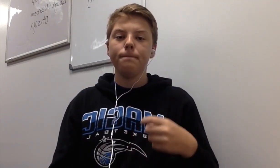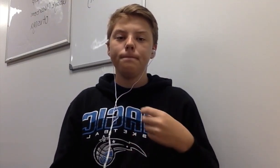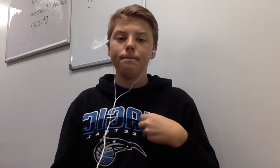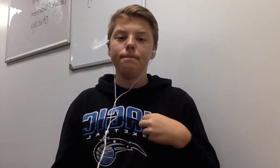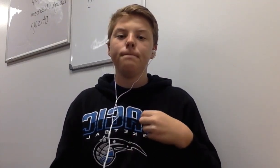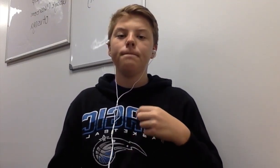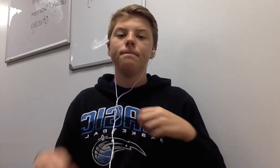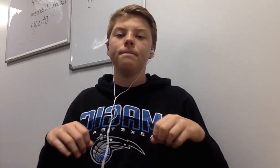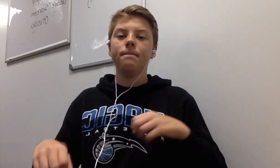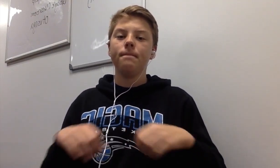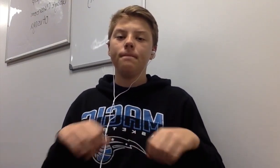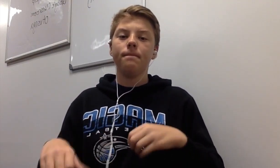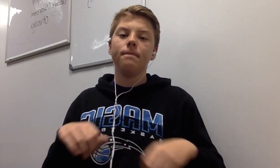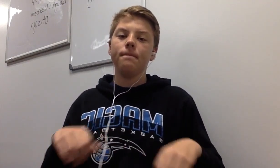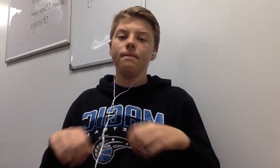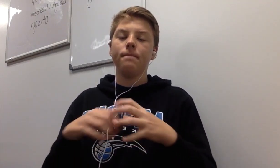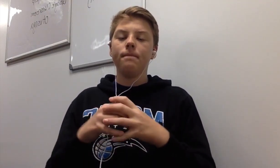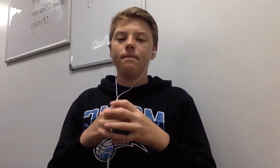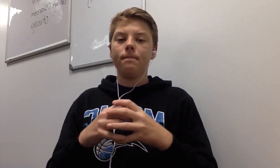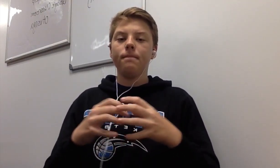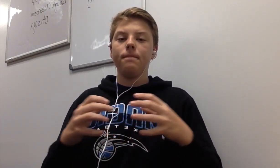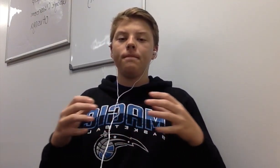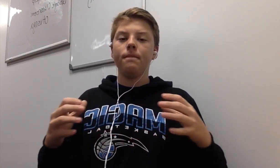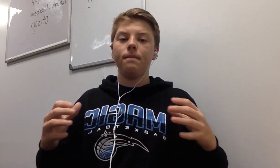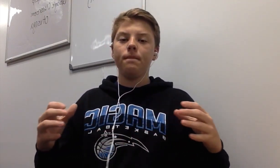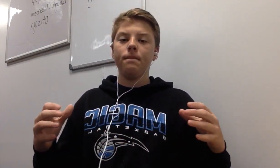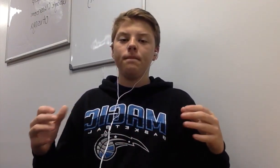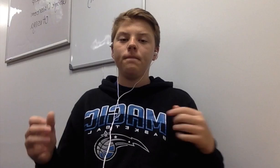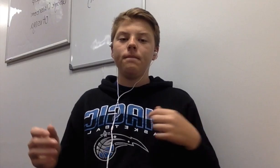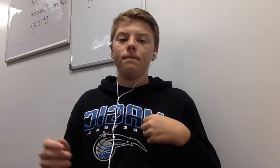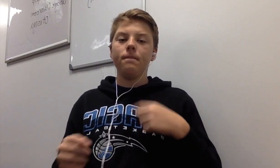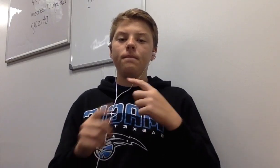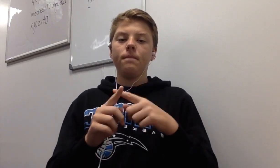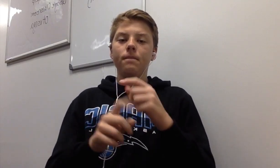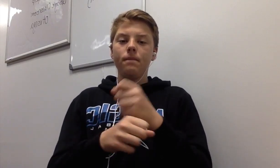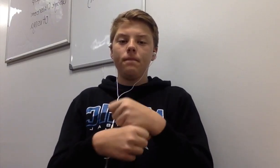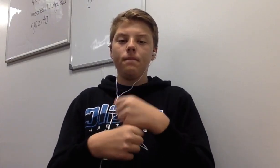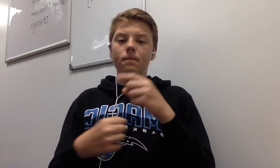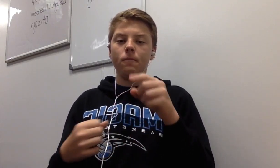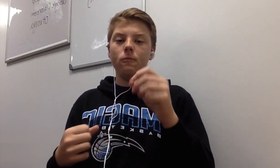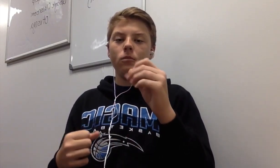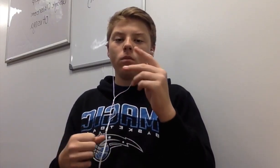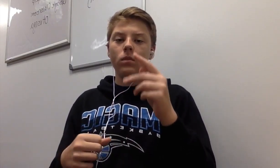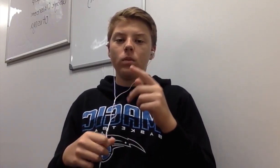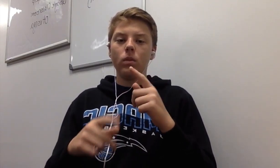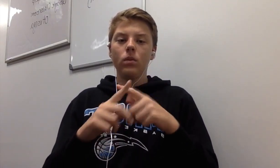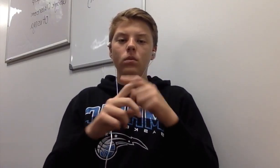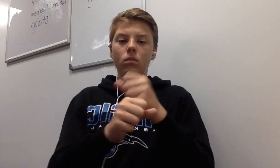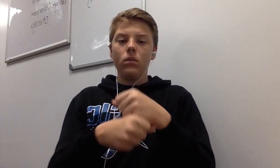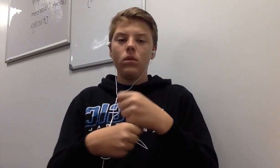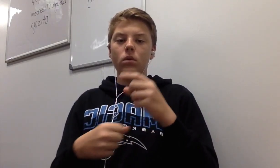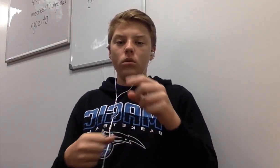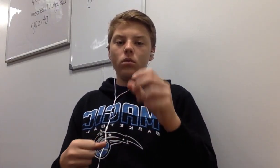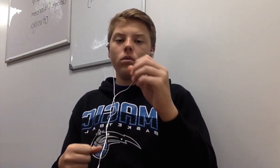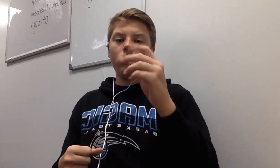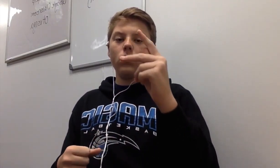I'll shut down the city lights. I'll lie, cheat, I'll beg and bribe to make you well, to make you